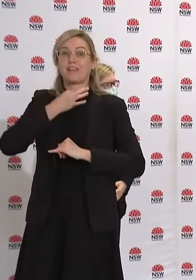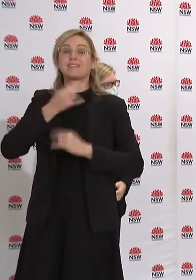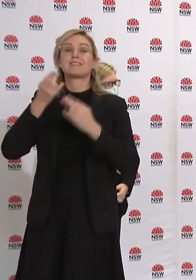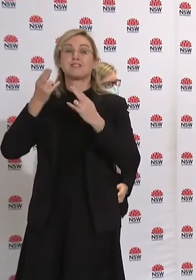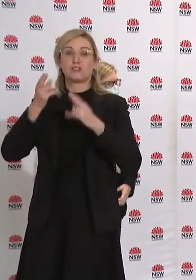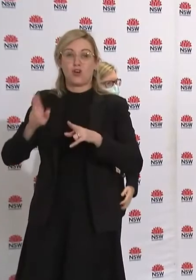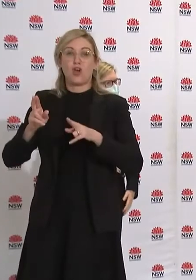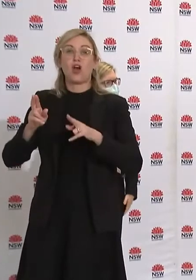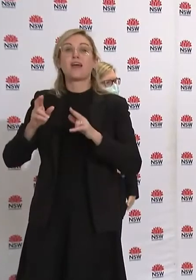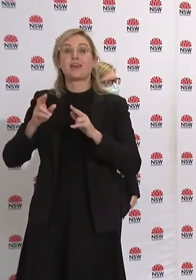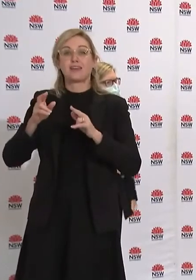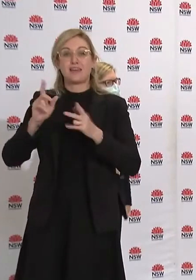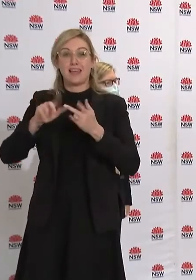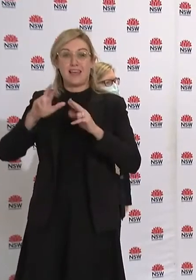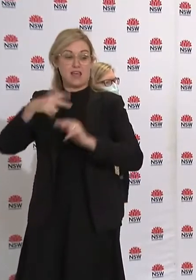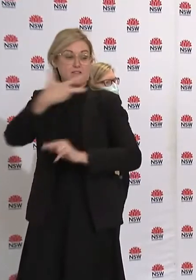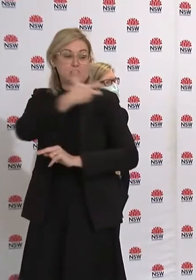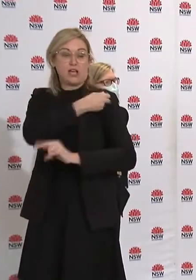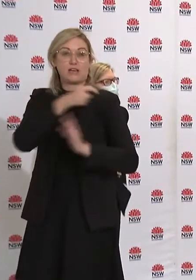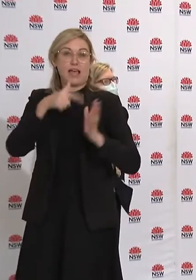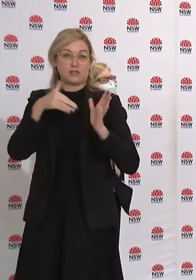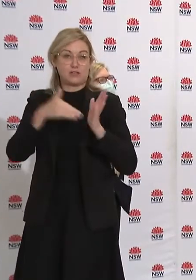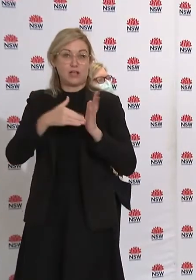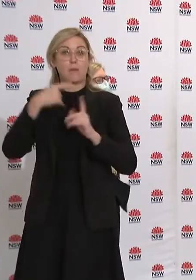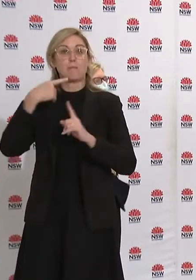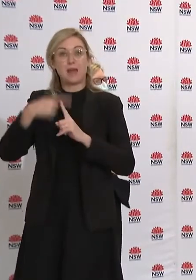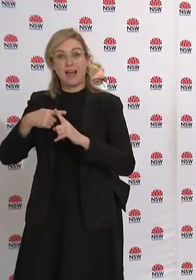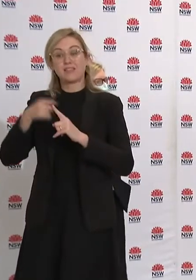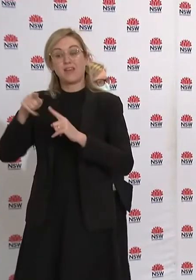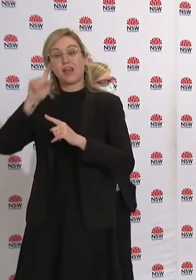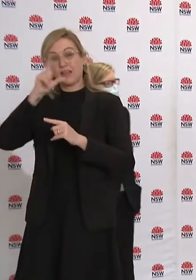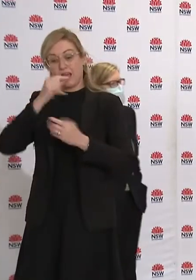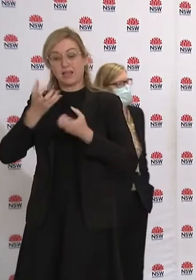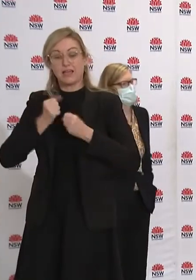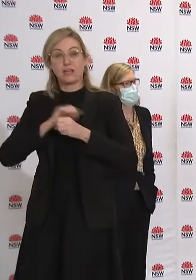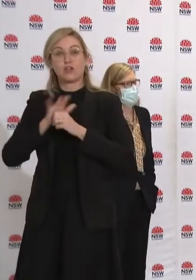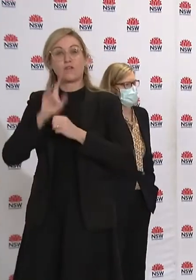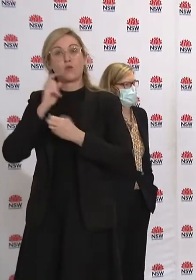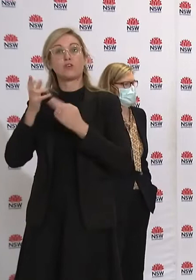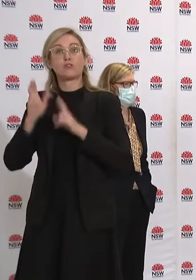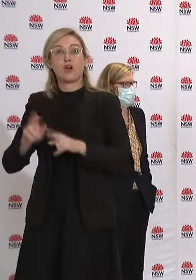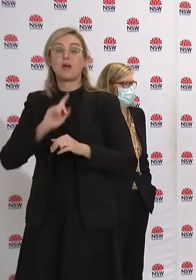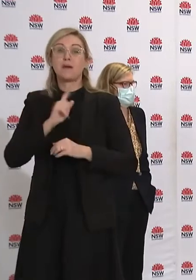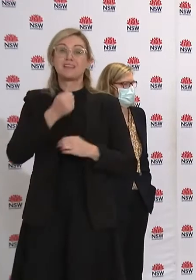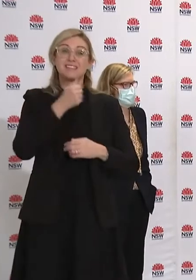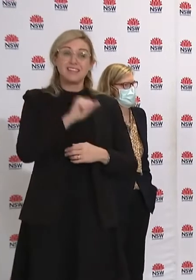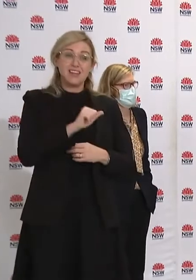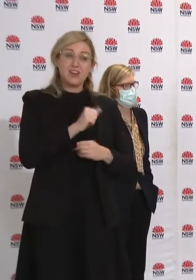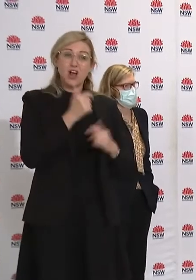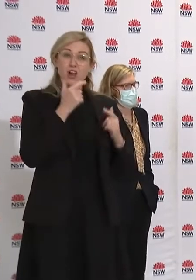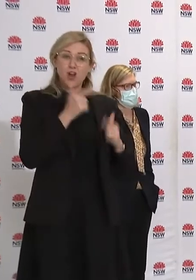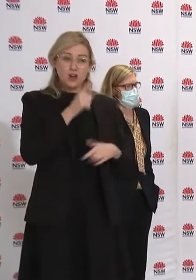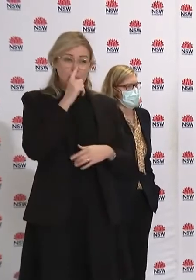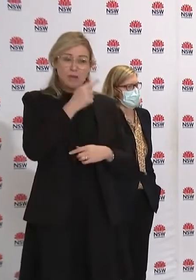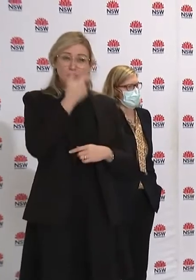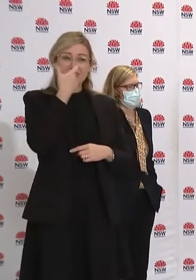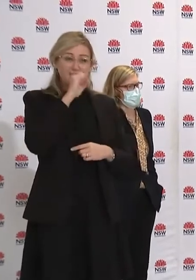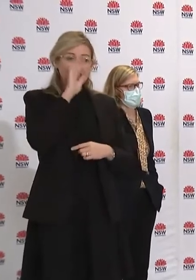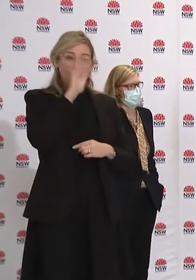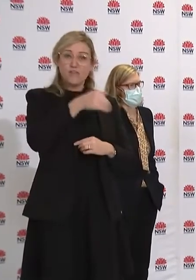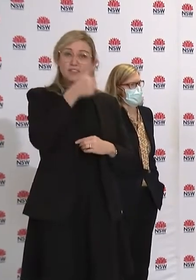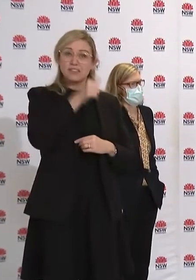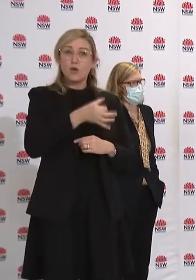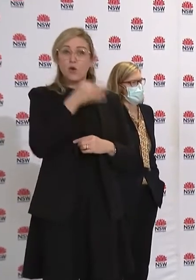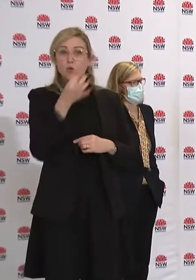COVID. Despite that, we're still seeing 1 in 4 Australians over the age of 70 waiting for Pfizer. Is it fair to ask